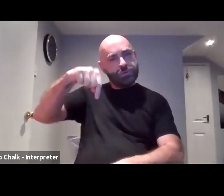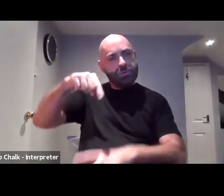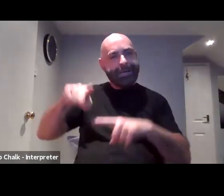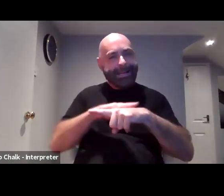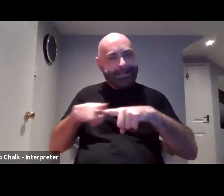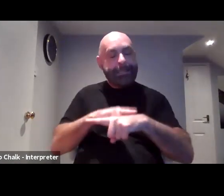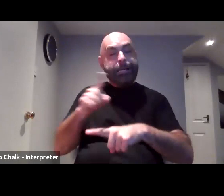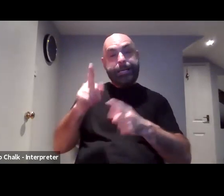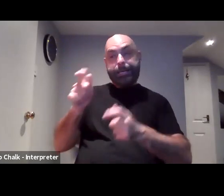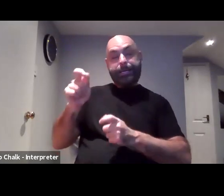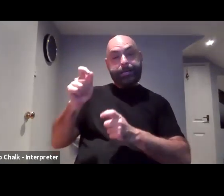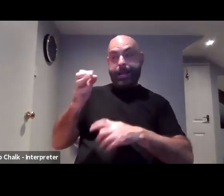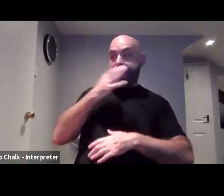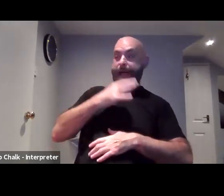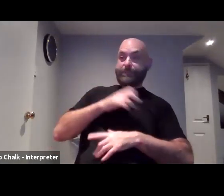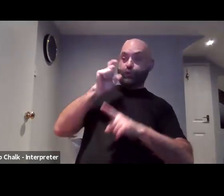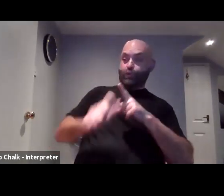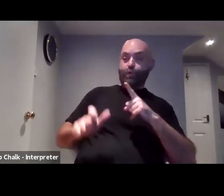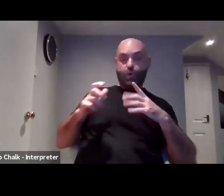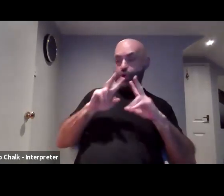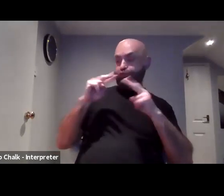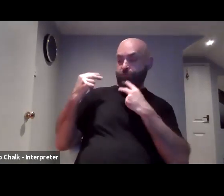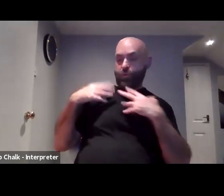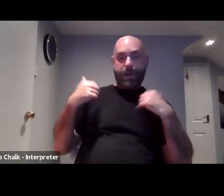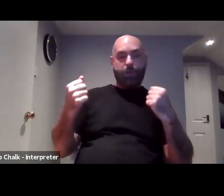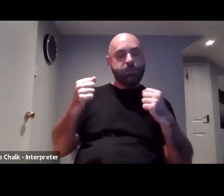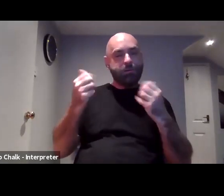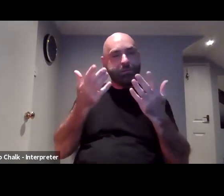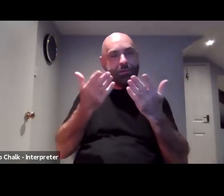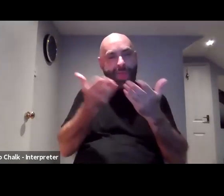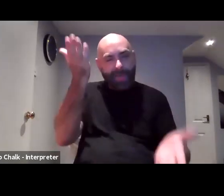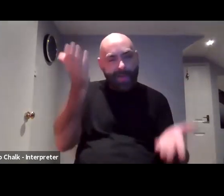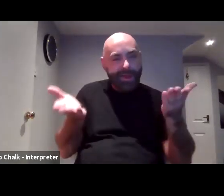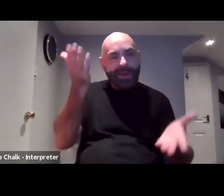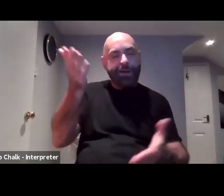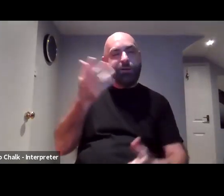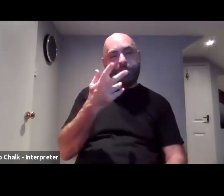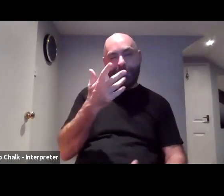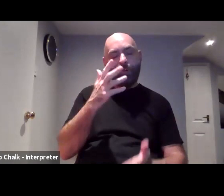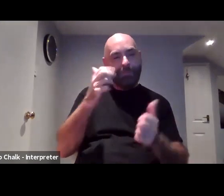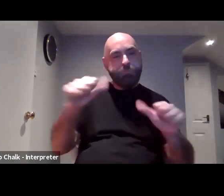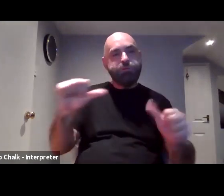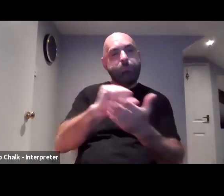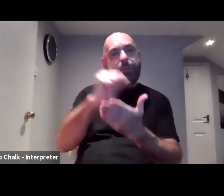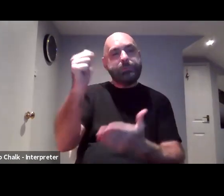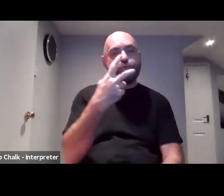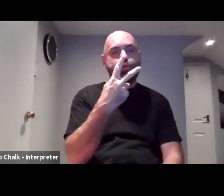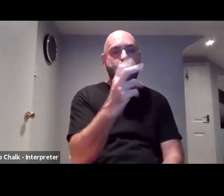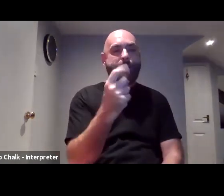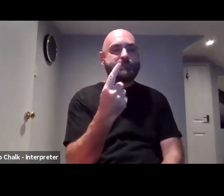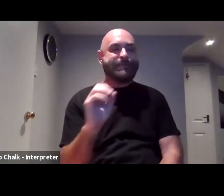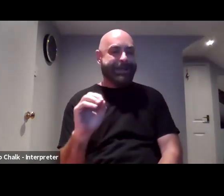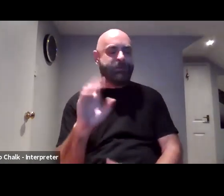commissioned me to do a review of health inequalities in England, which we published in 2010 as